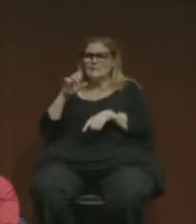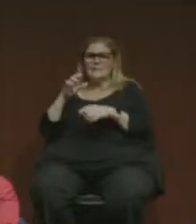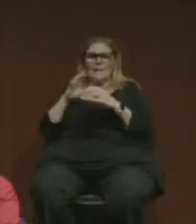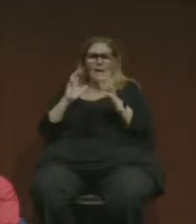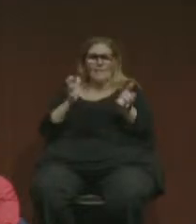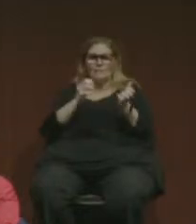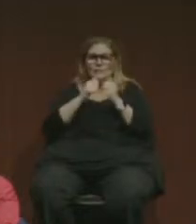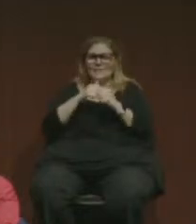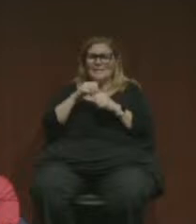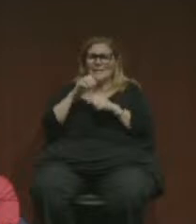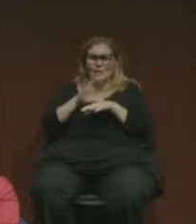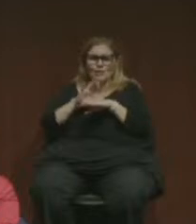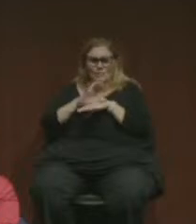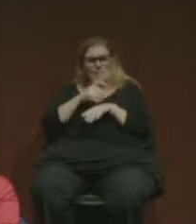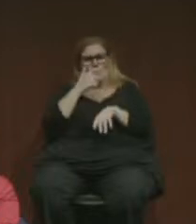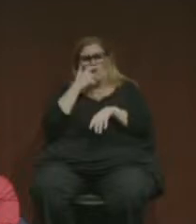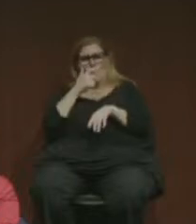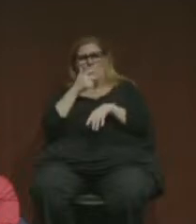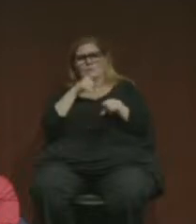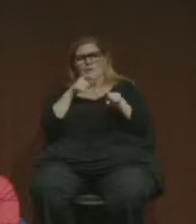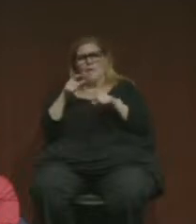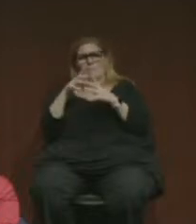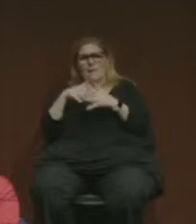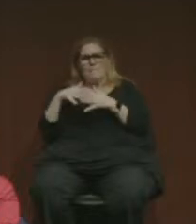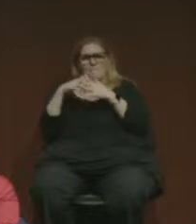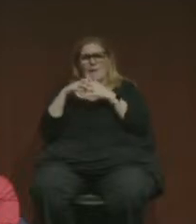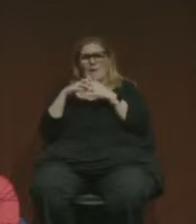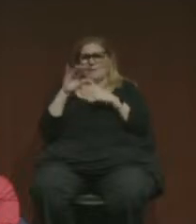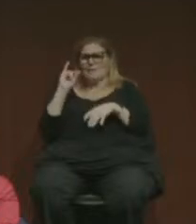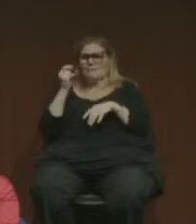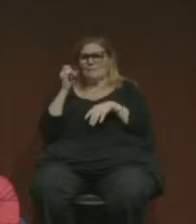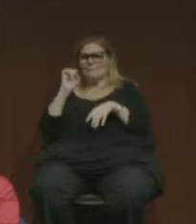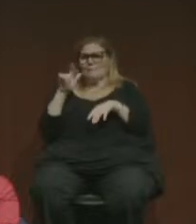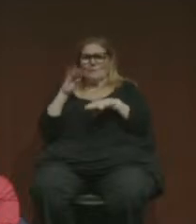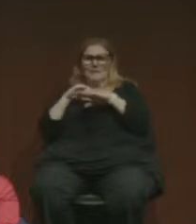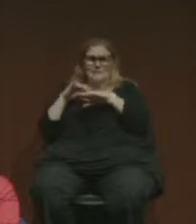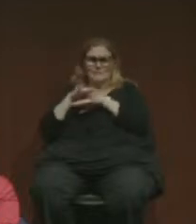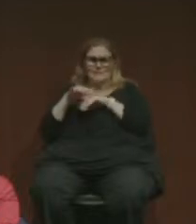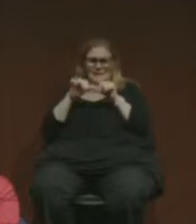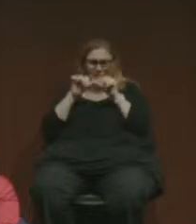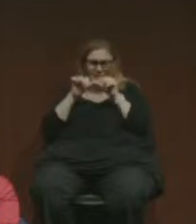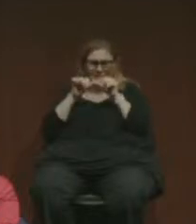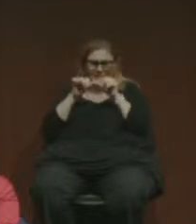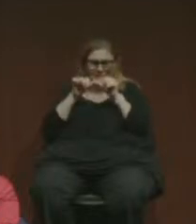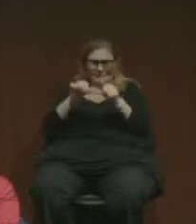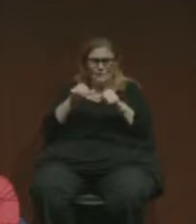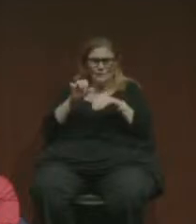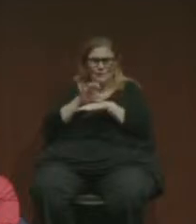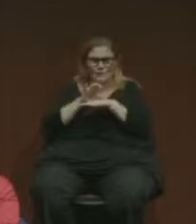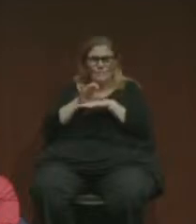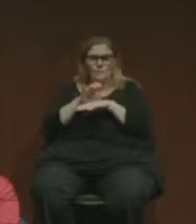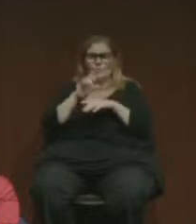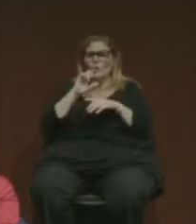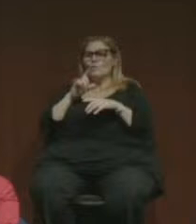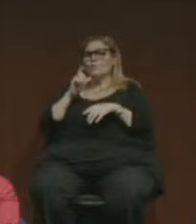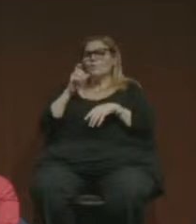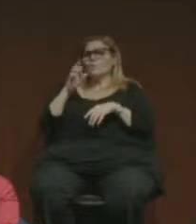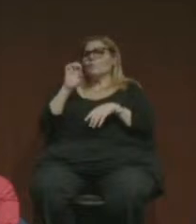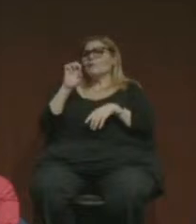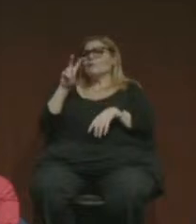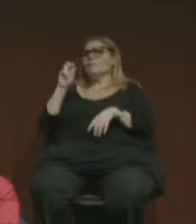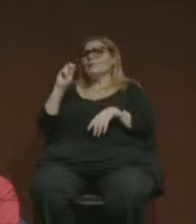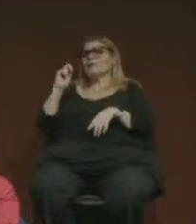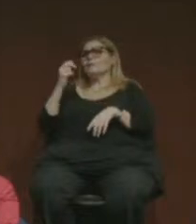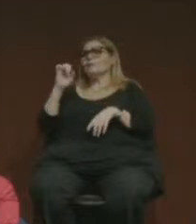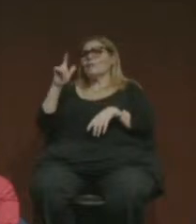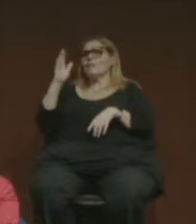the Caribbean. And I'm watching American imperialism continue in the Caribbean through evangelical exports.